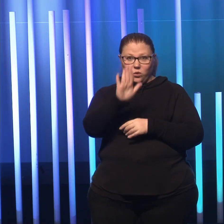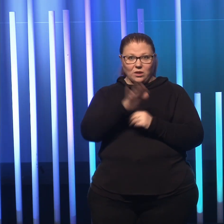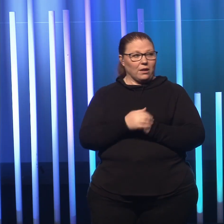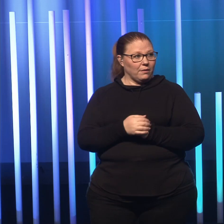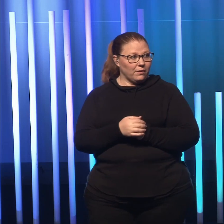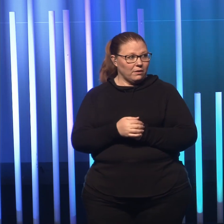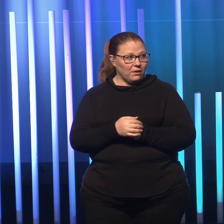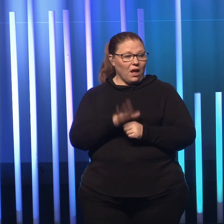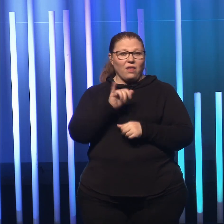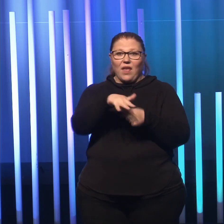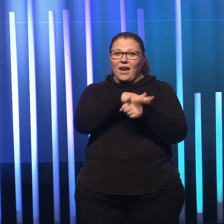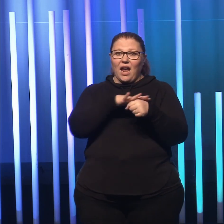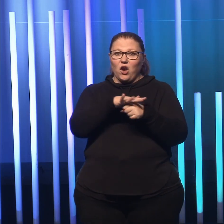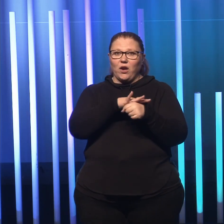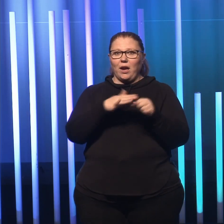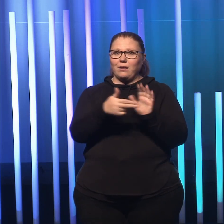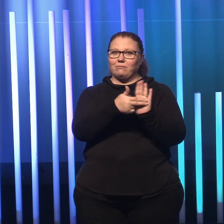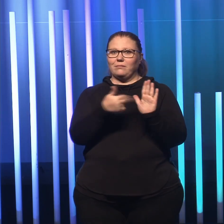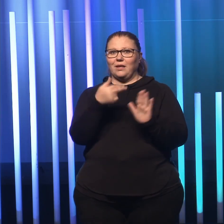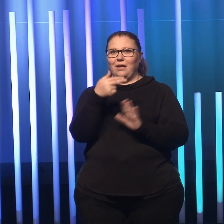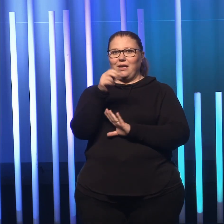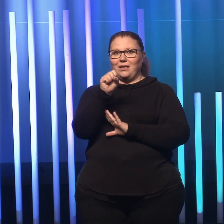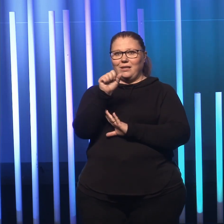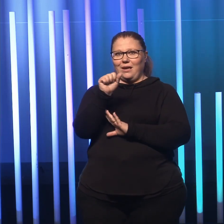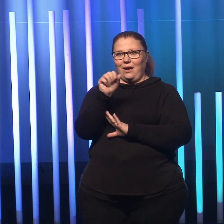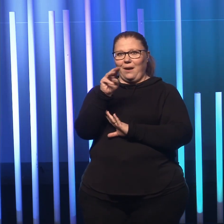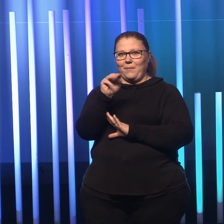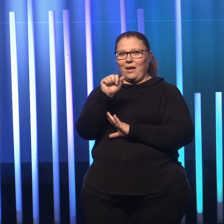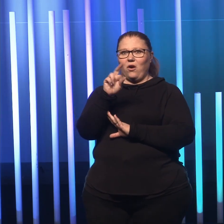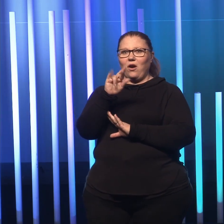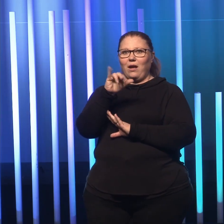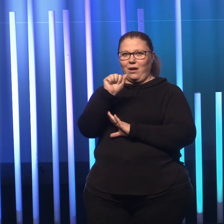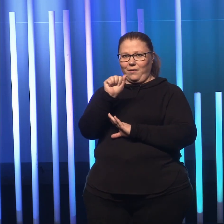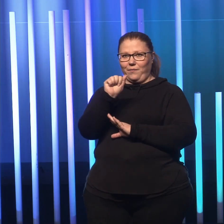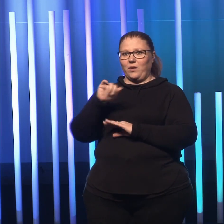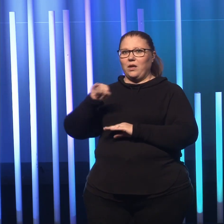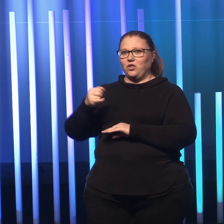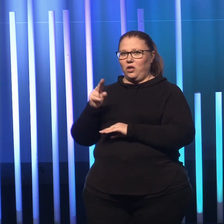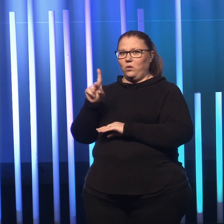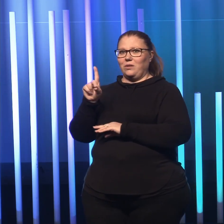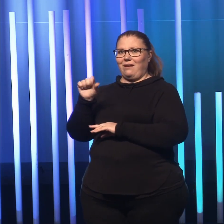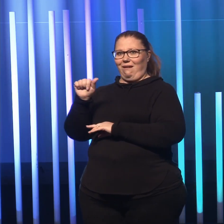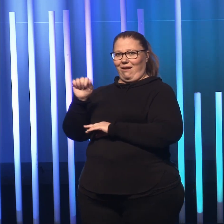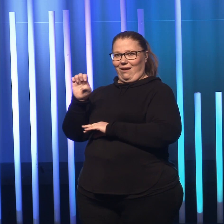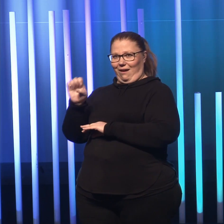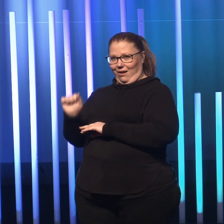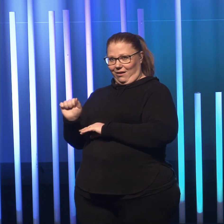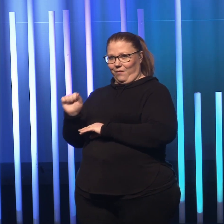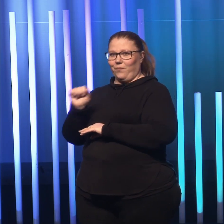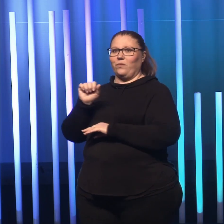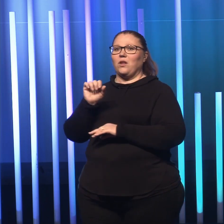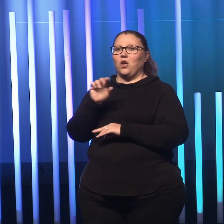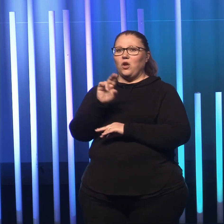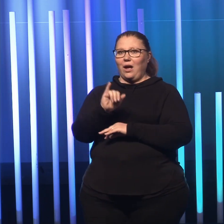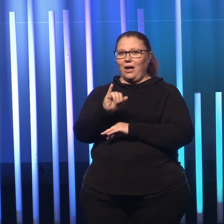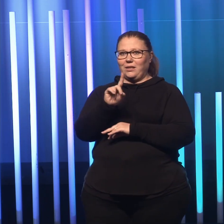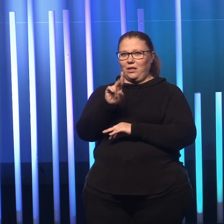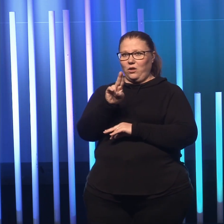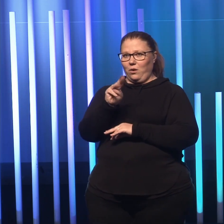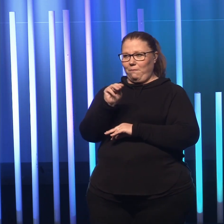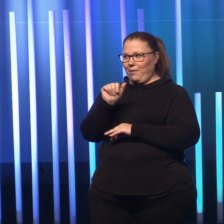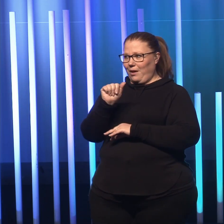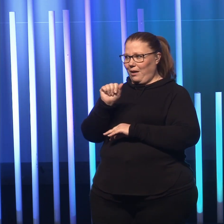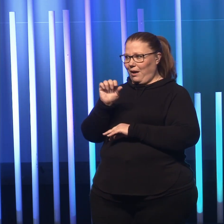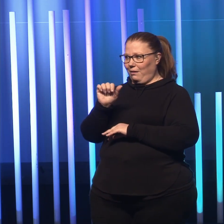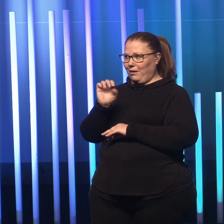this area was known as Samaria, Judea, and Idumea, these 3 kind of areas, and they were given to Herod Archelaus, one of